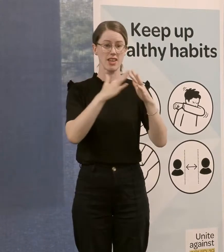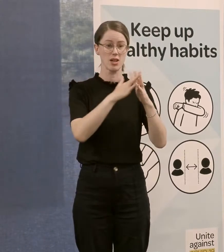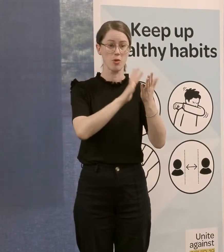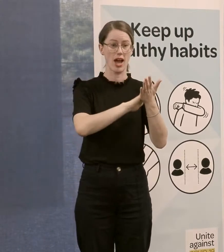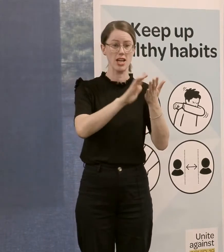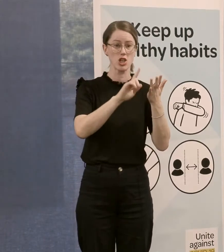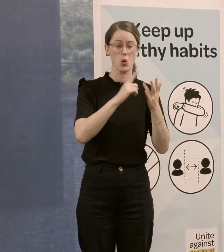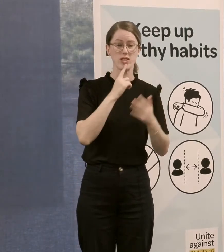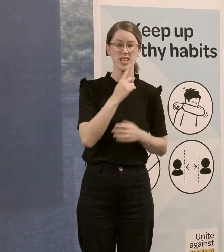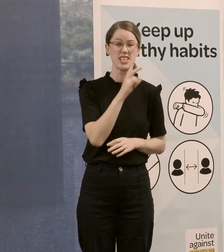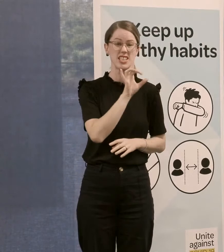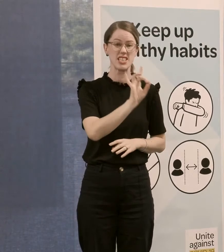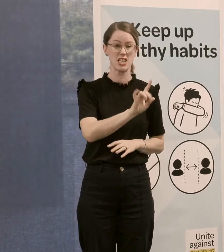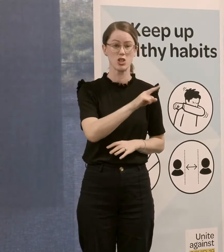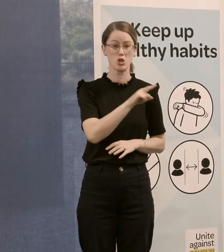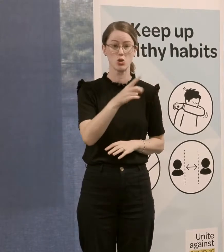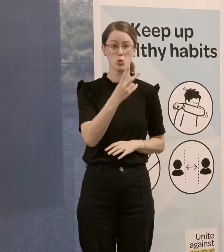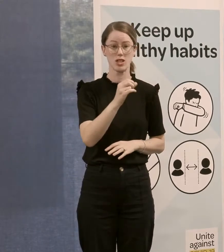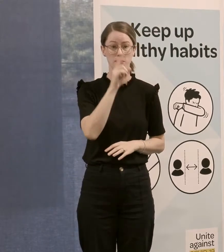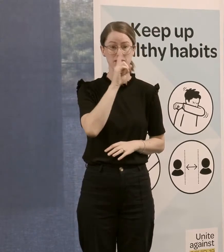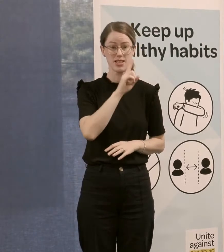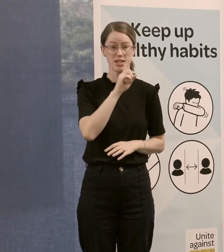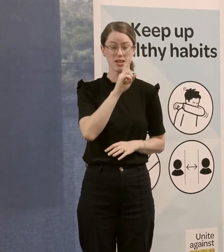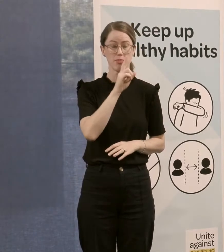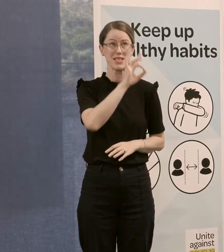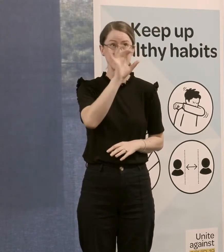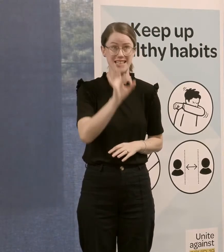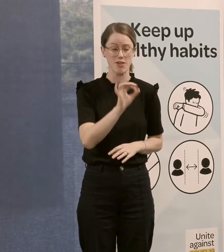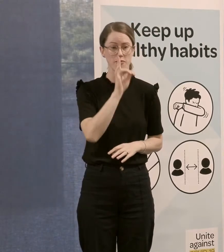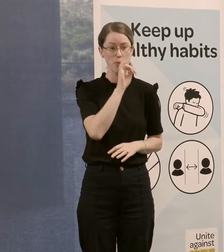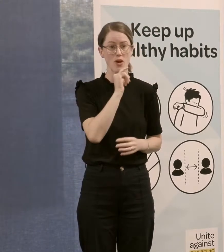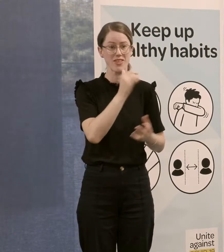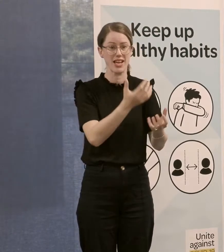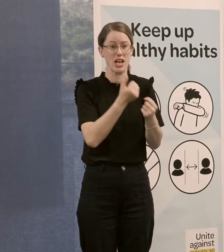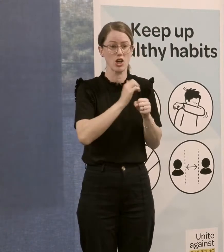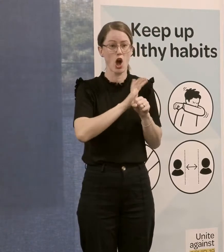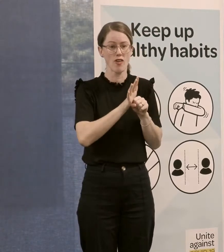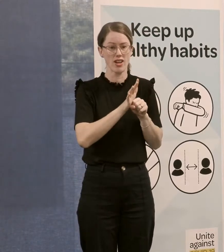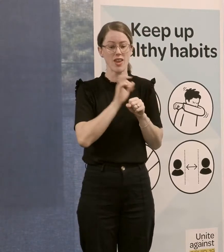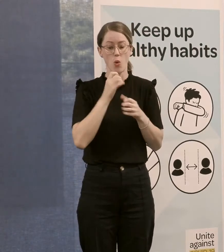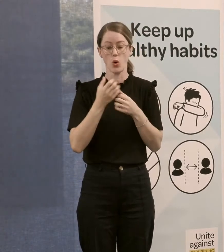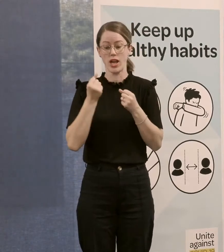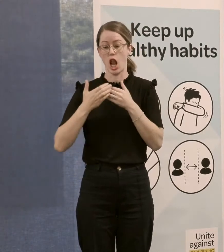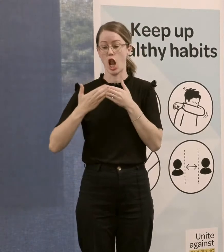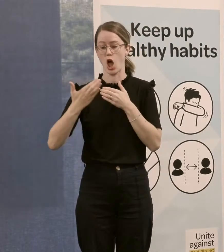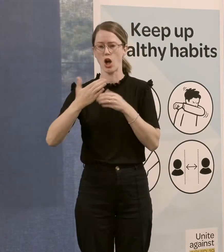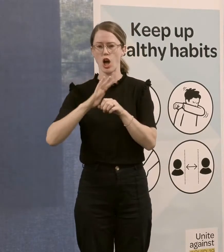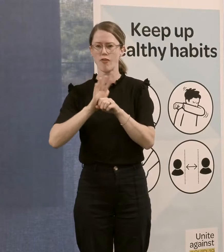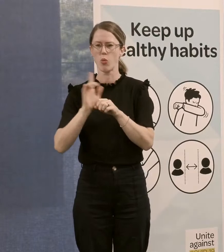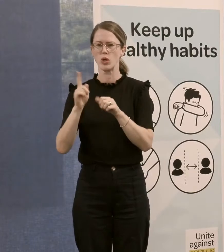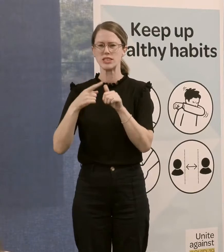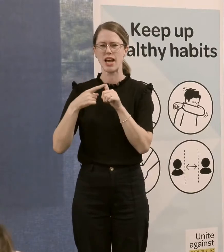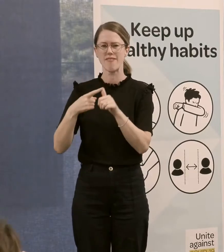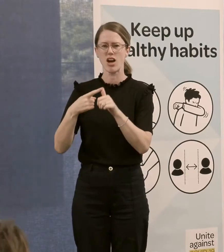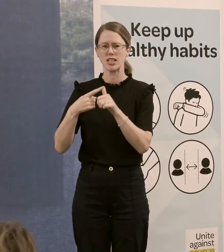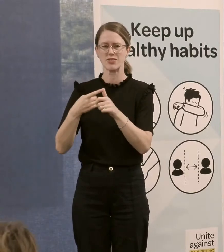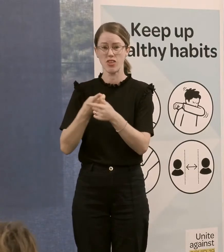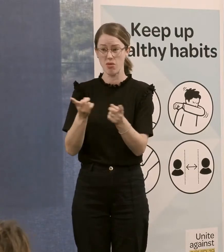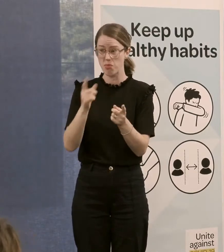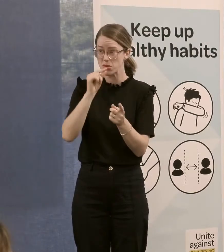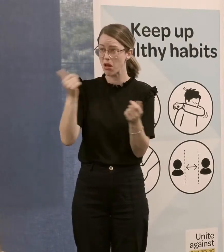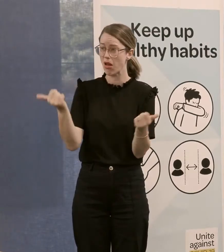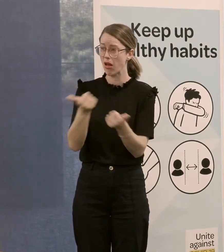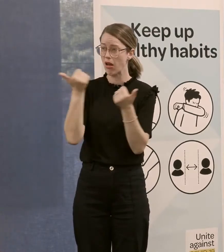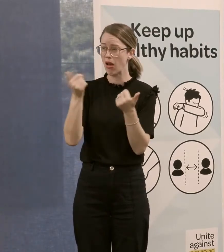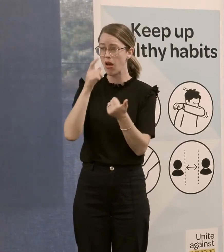that 10 to 20% of people who get COVID might get long COVID, what advice do you have for them right now? Because there could be tens of thousands